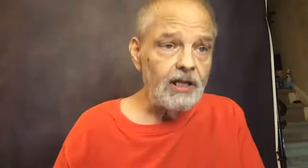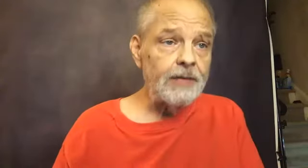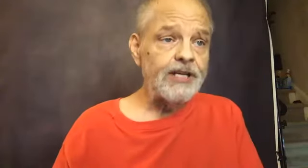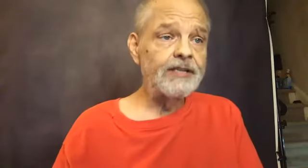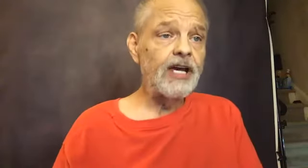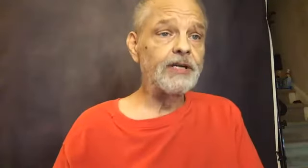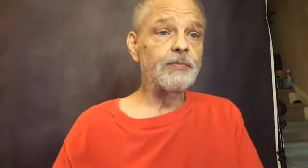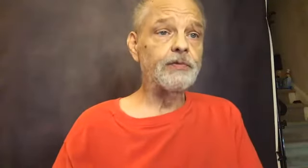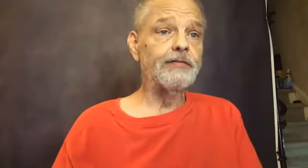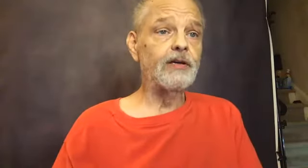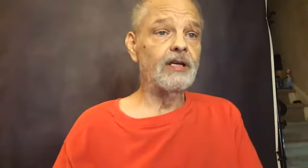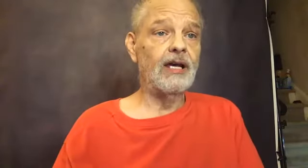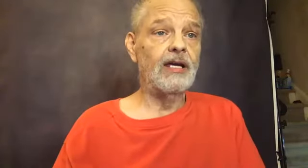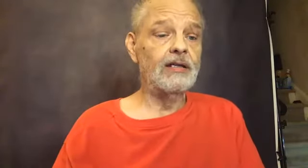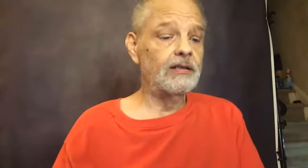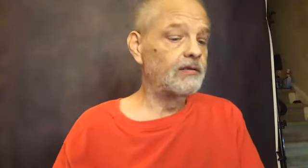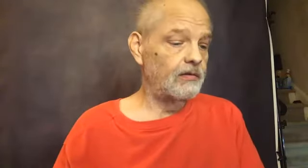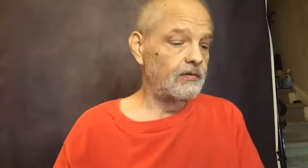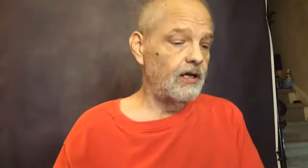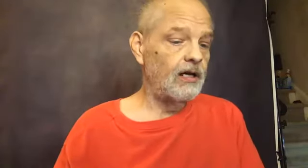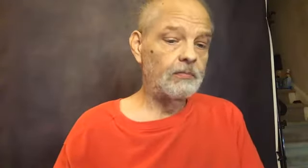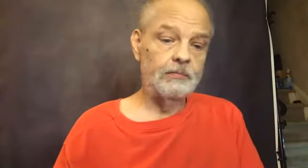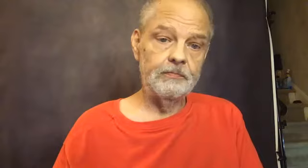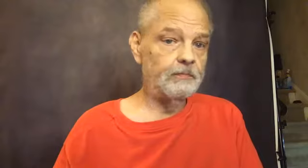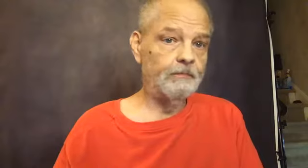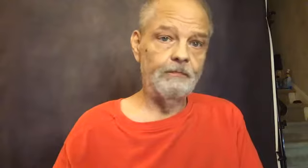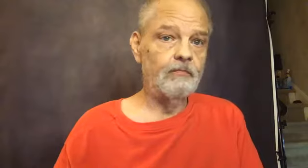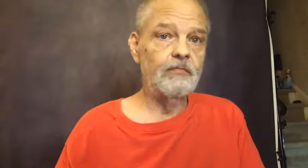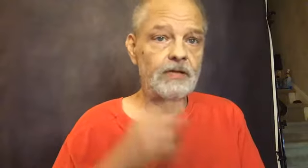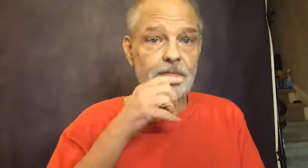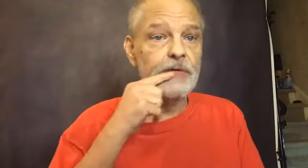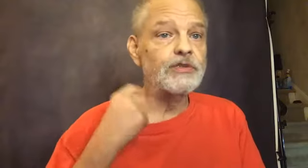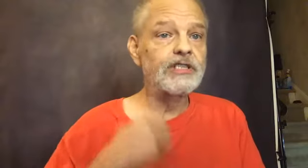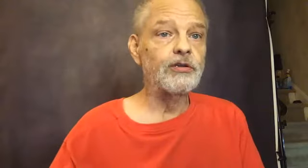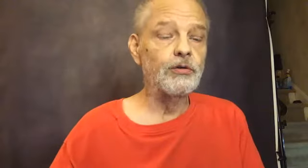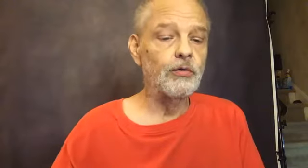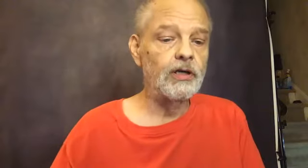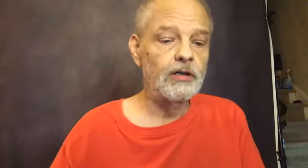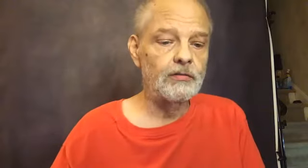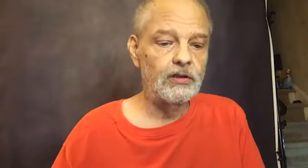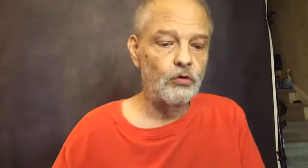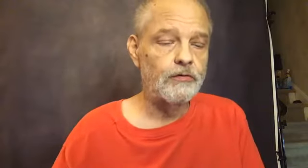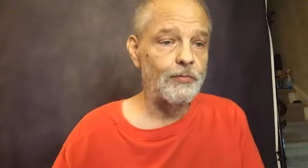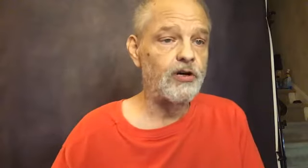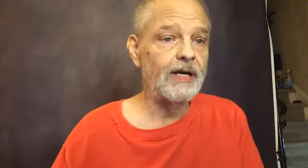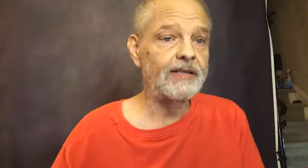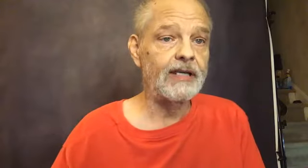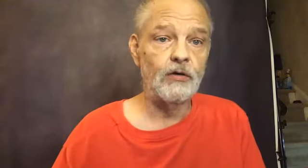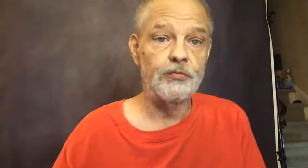Name signs I mentioned briefly, and if somebody was to do a report about that, that would be